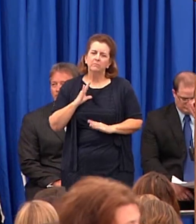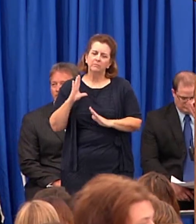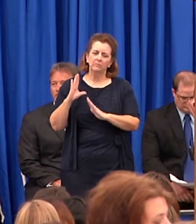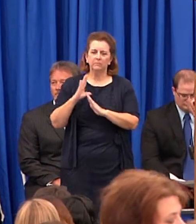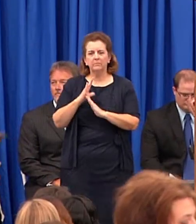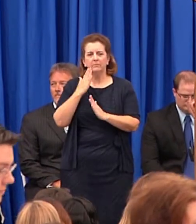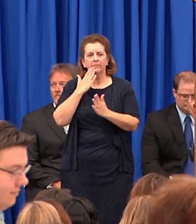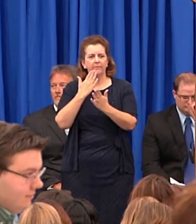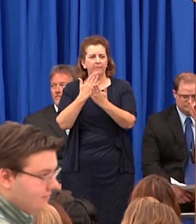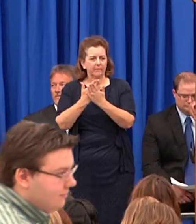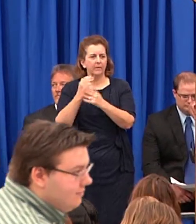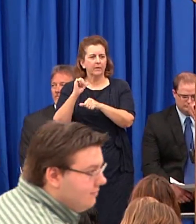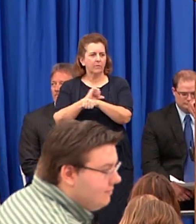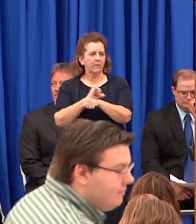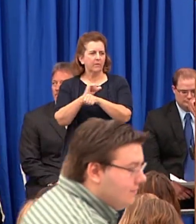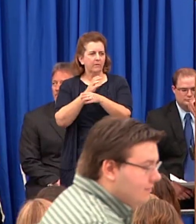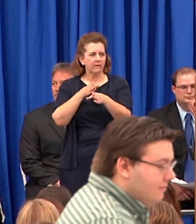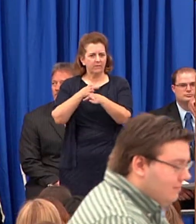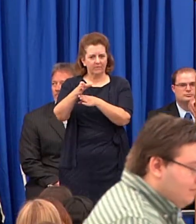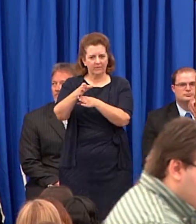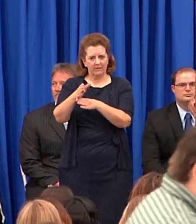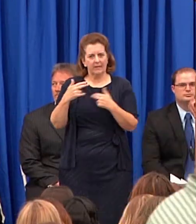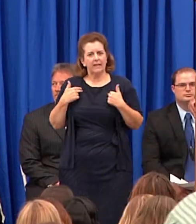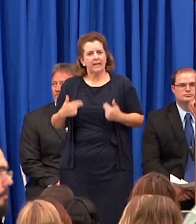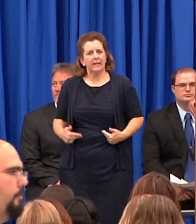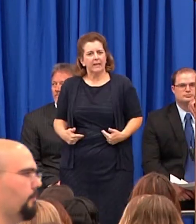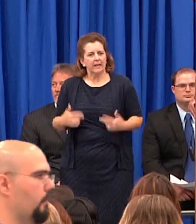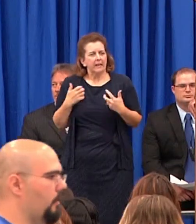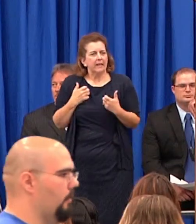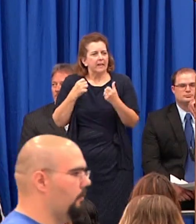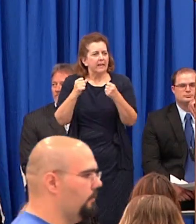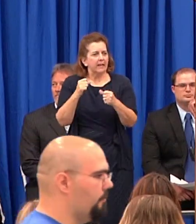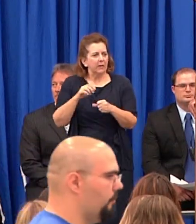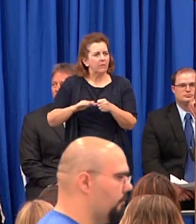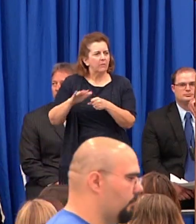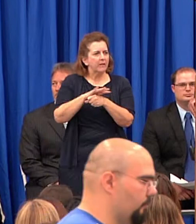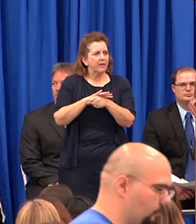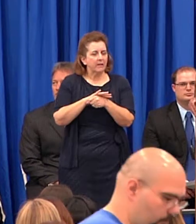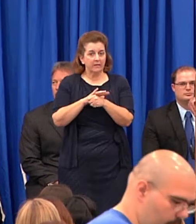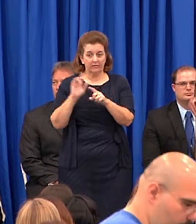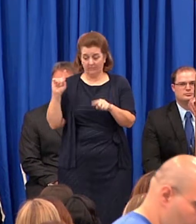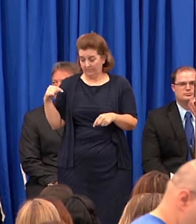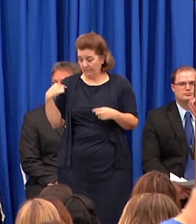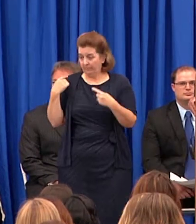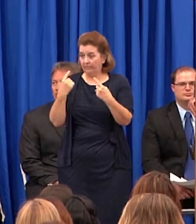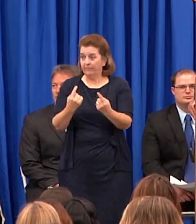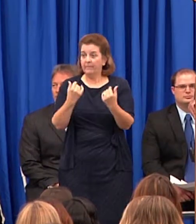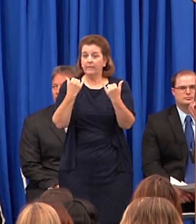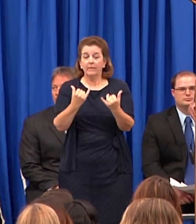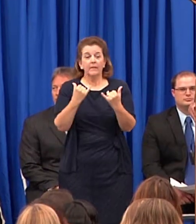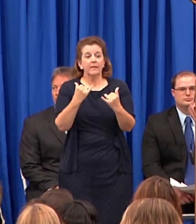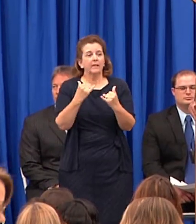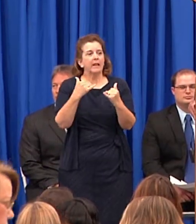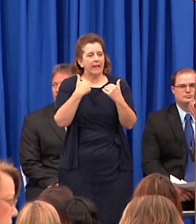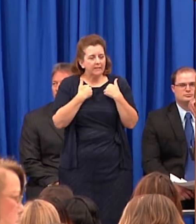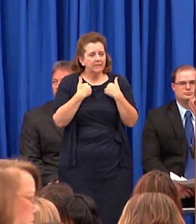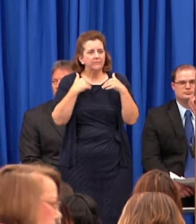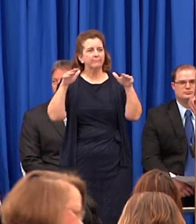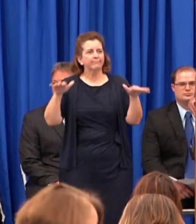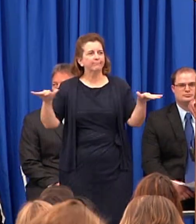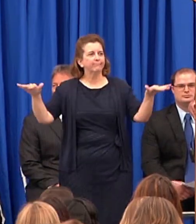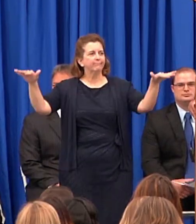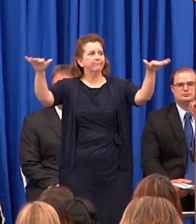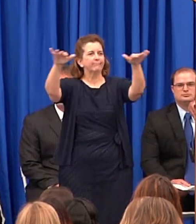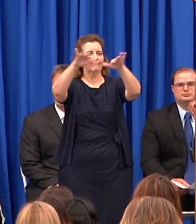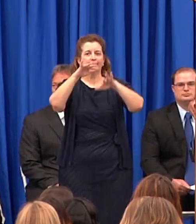there is, a career in the health field. But you have been and are today surrounded by those who've pursued an equally